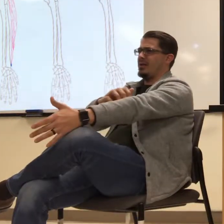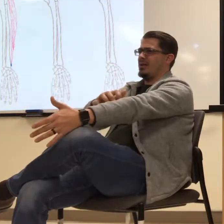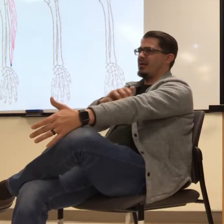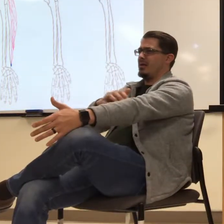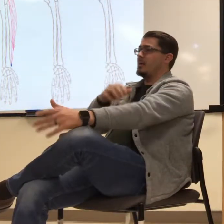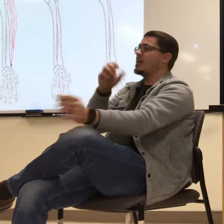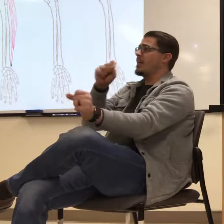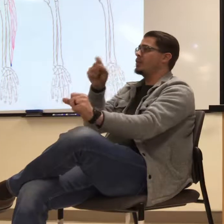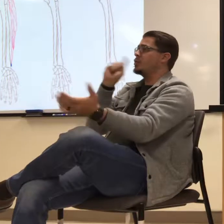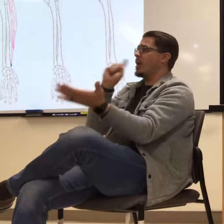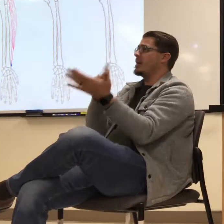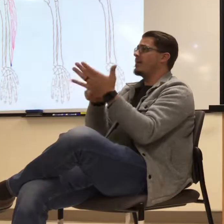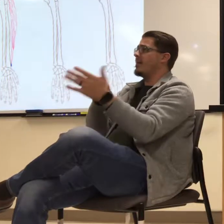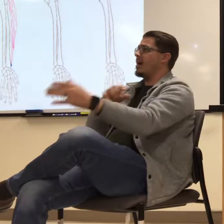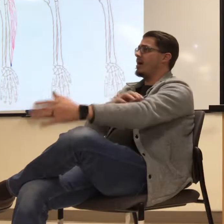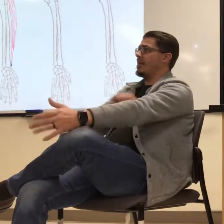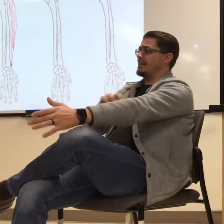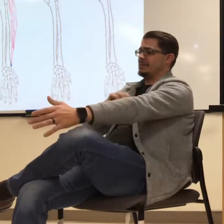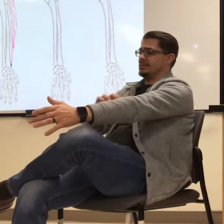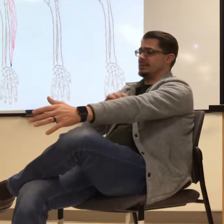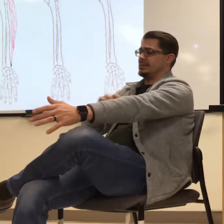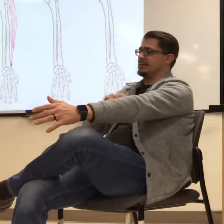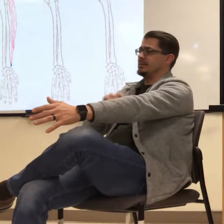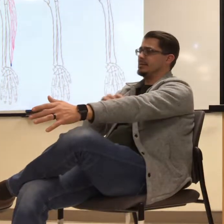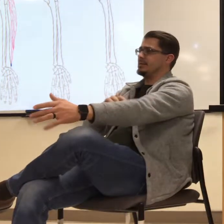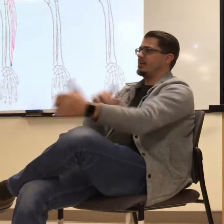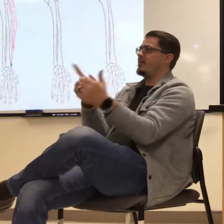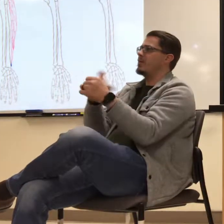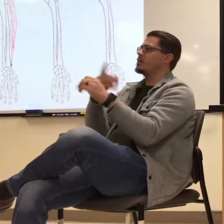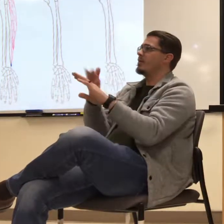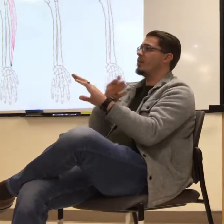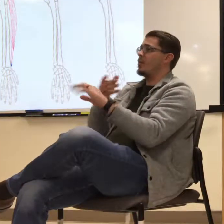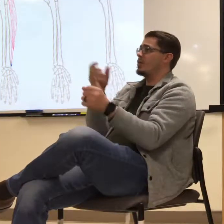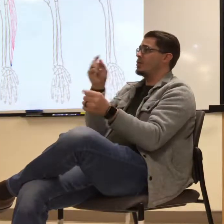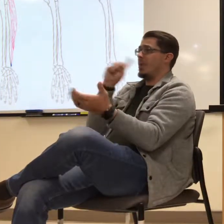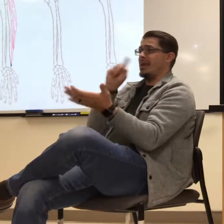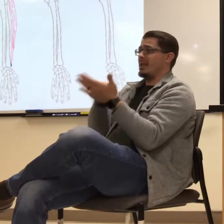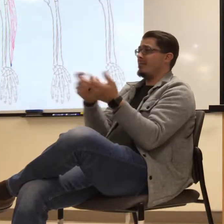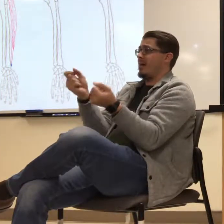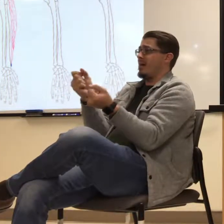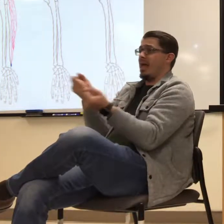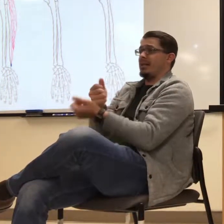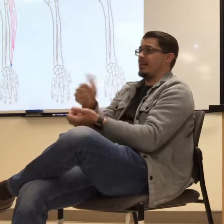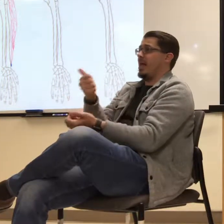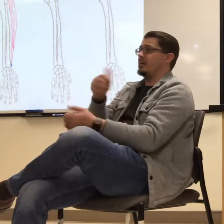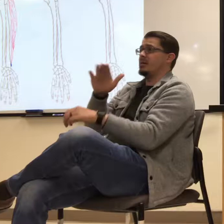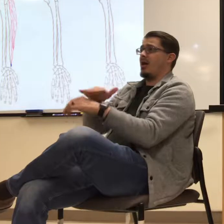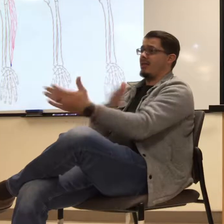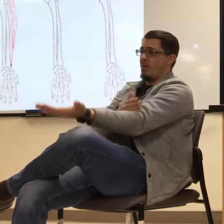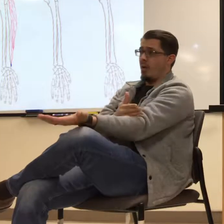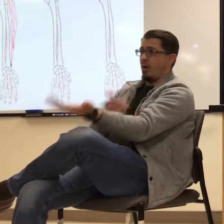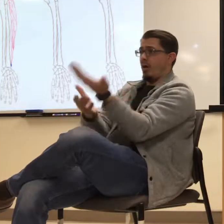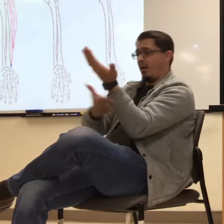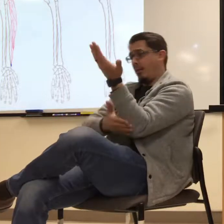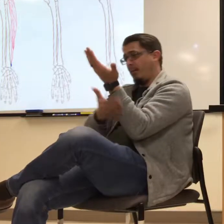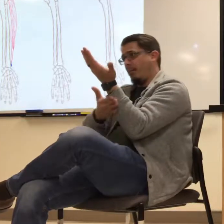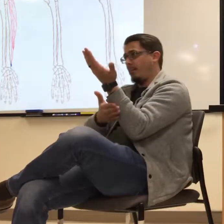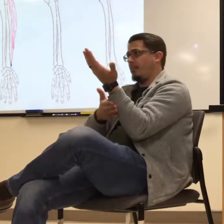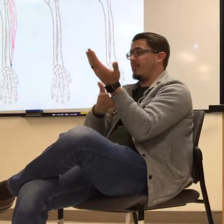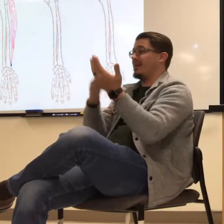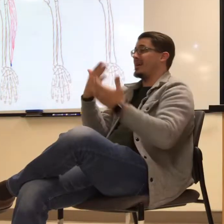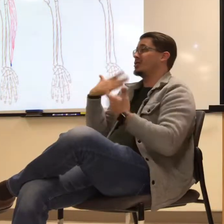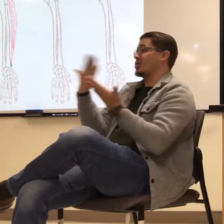be able to identify this muscle first before you try to identify anything else on the forearm, I would say.